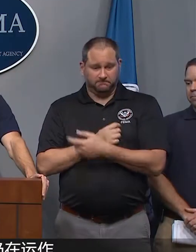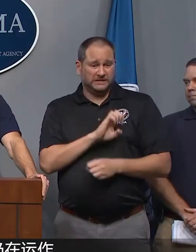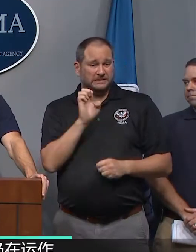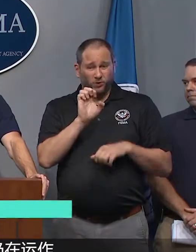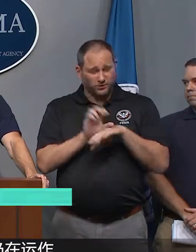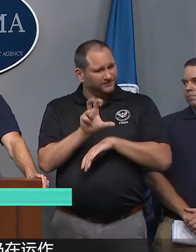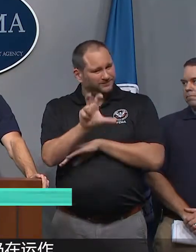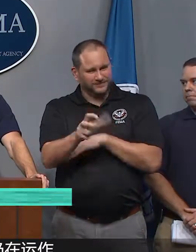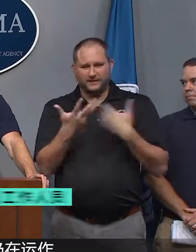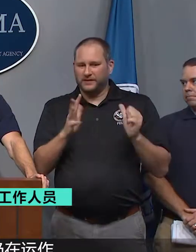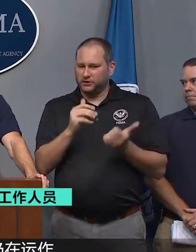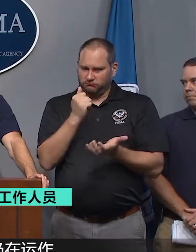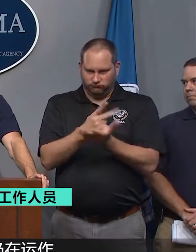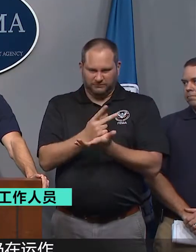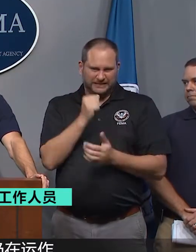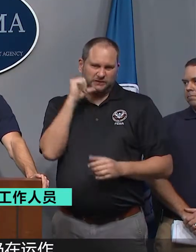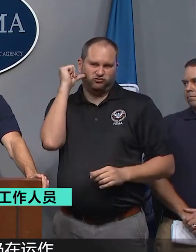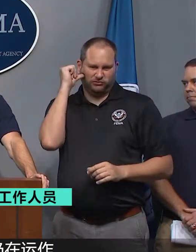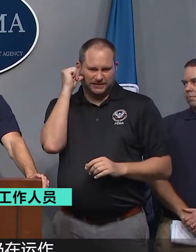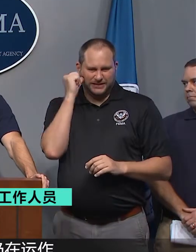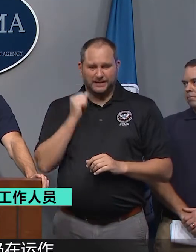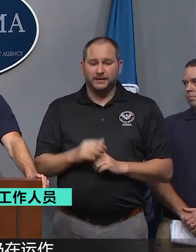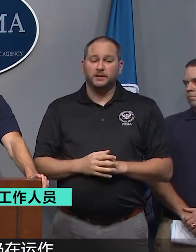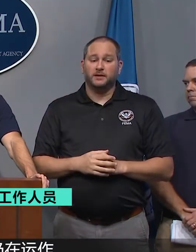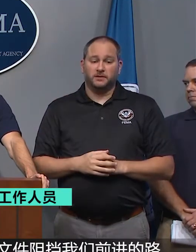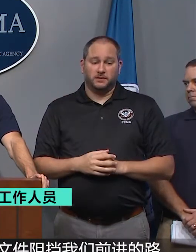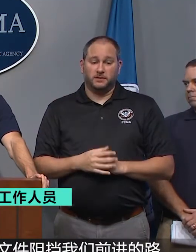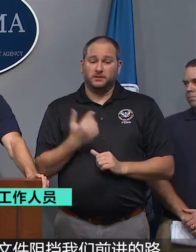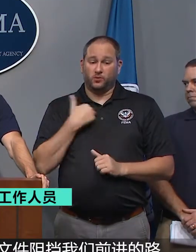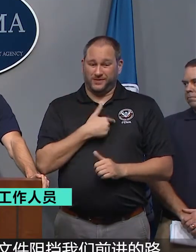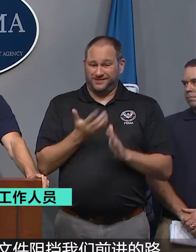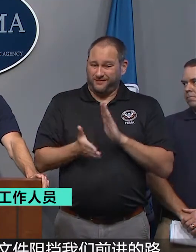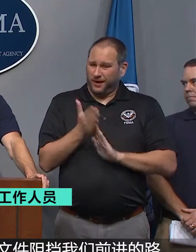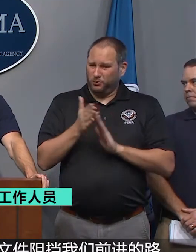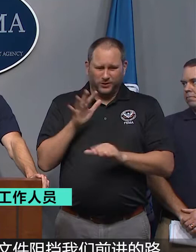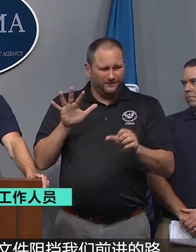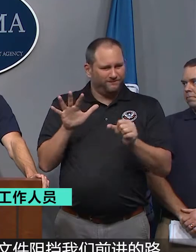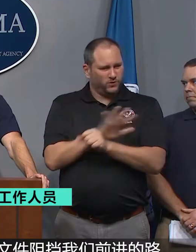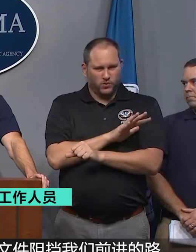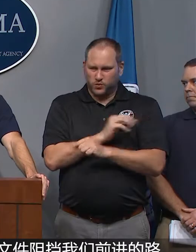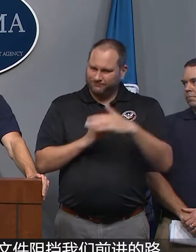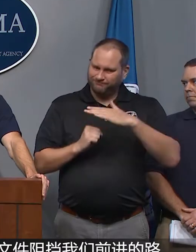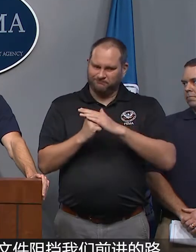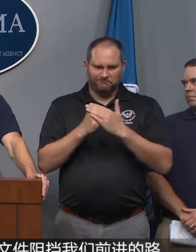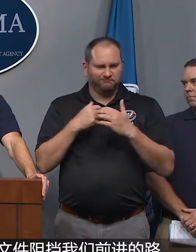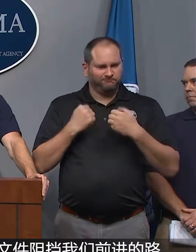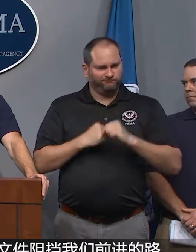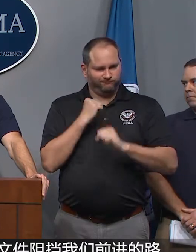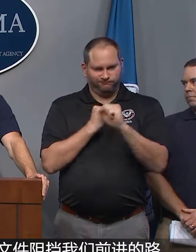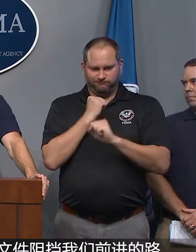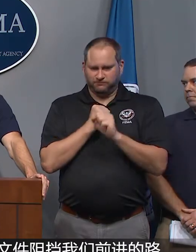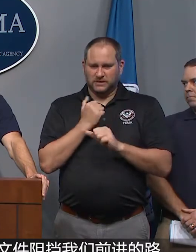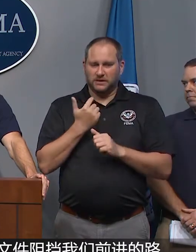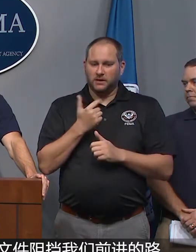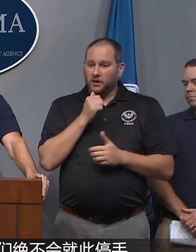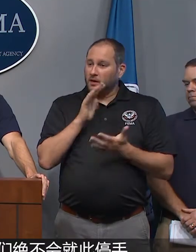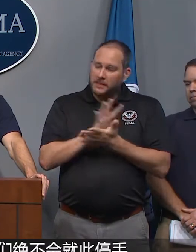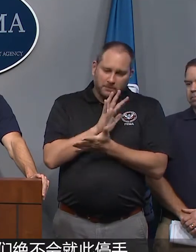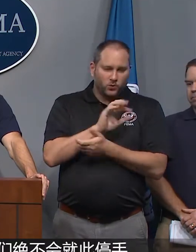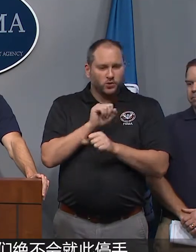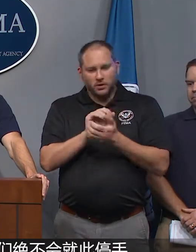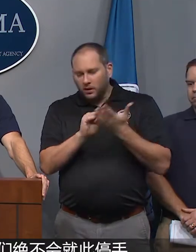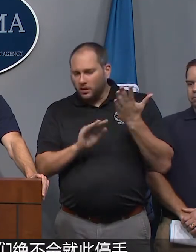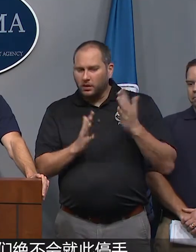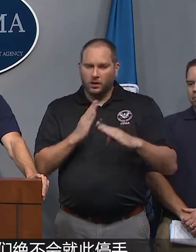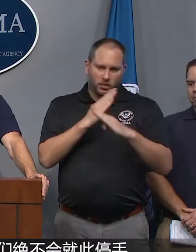We're okay. That's, you know, we're operating, and as I've been saying, we're not going to let money and paperwork get in the way of us leaning forward. This is a